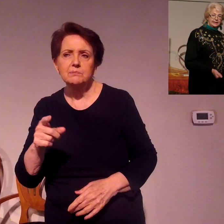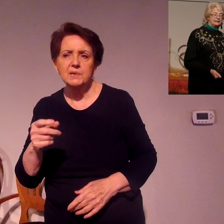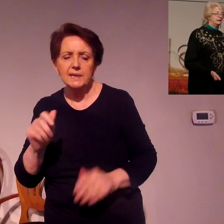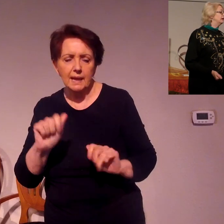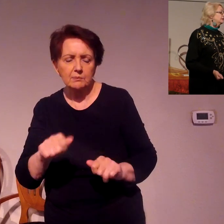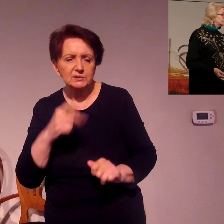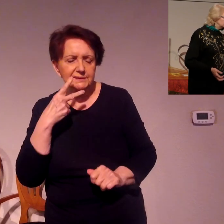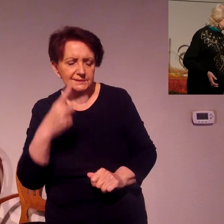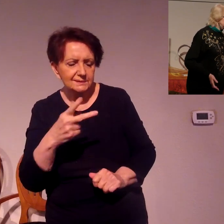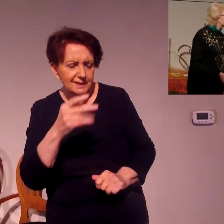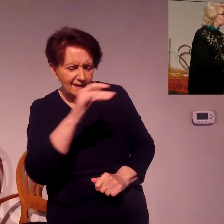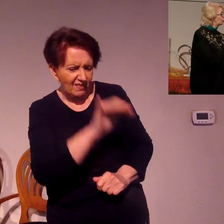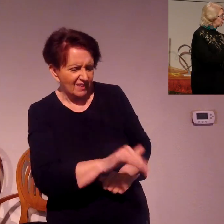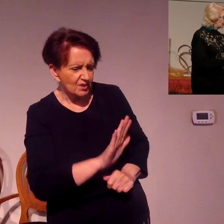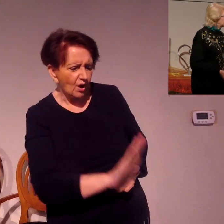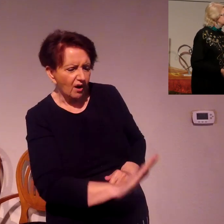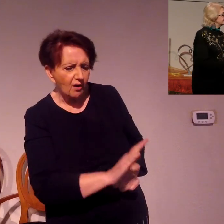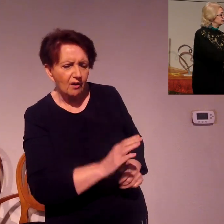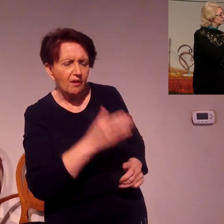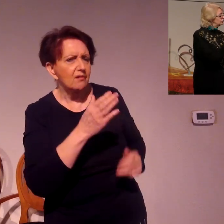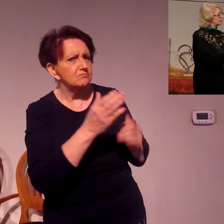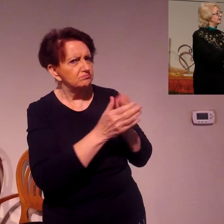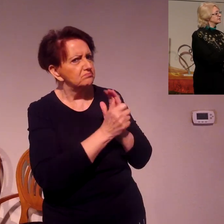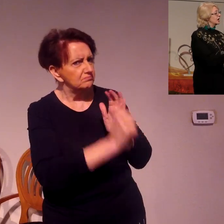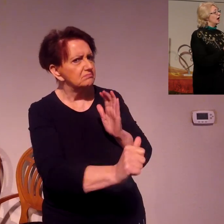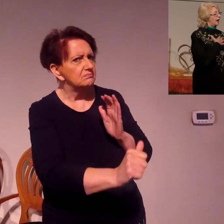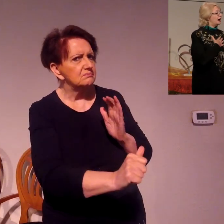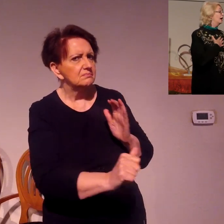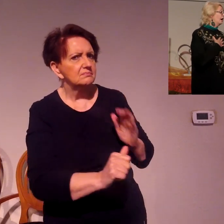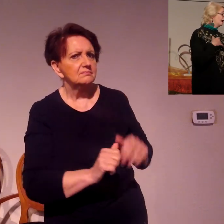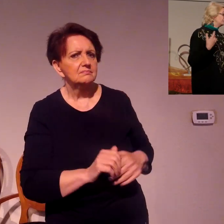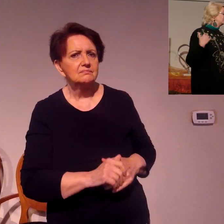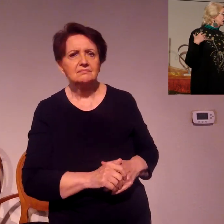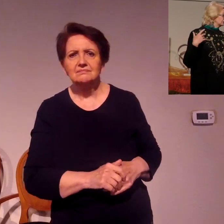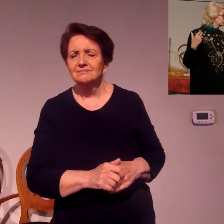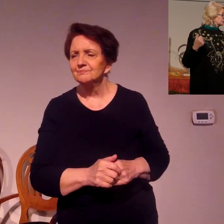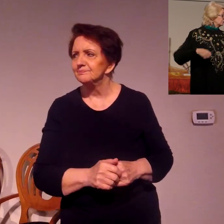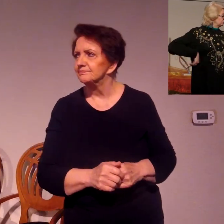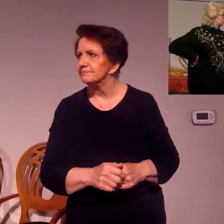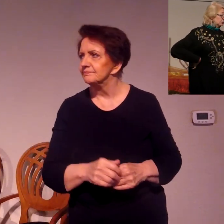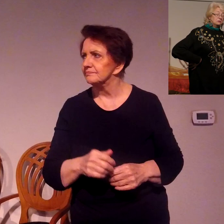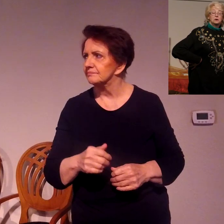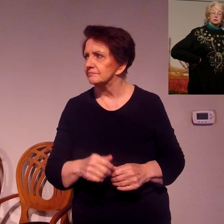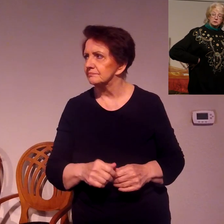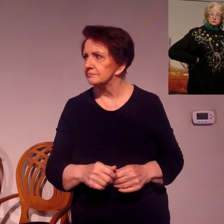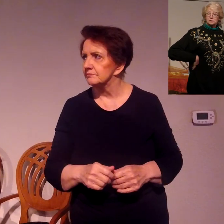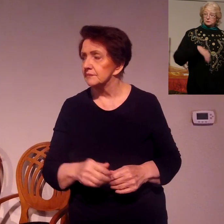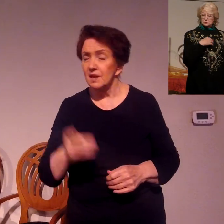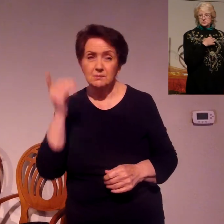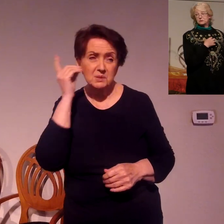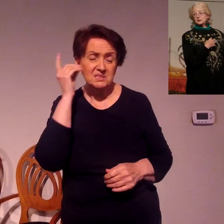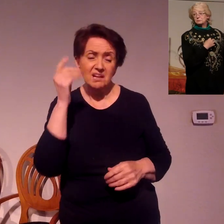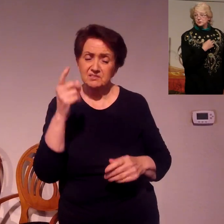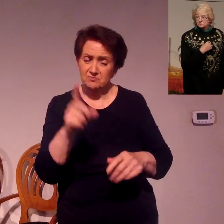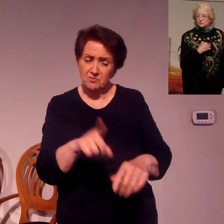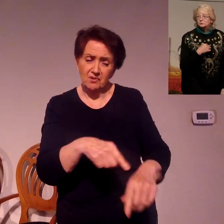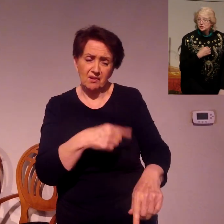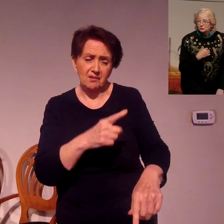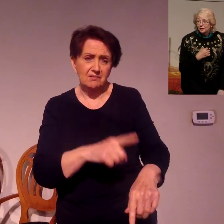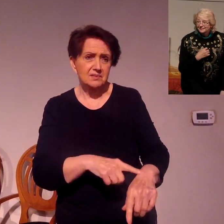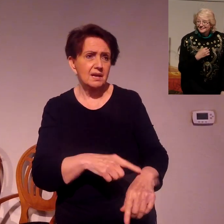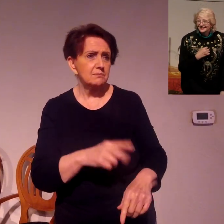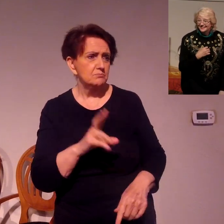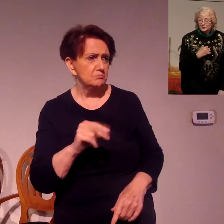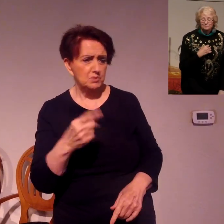her lane and then lifting her up and saying, "No, that is, I've been in Dallas for a very long time. Nobody's ever asked me to do the